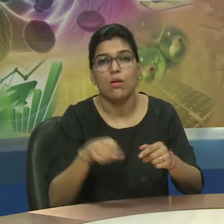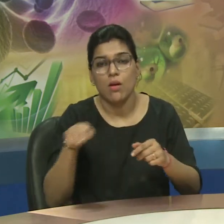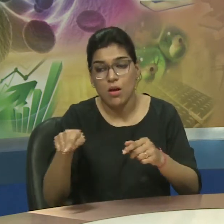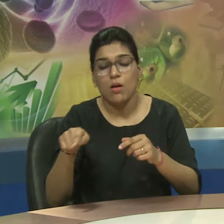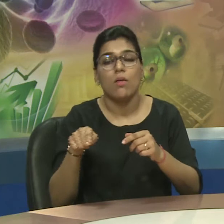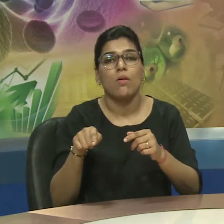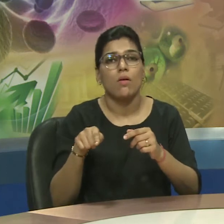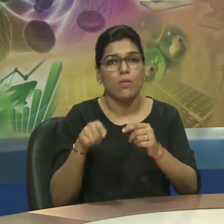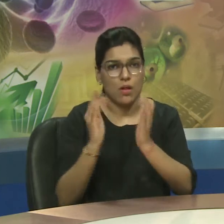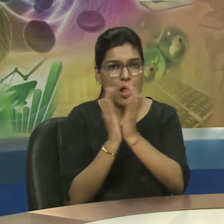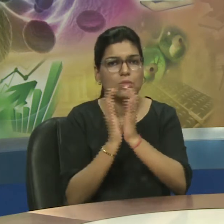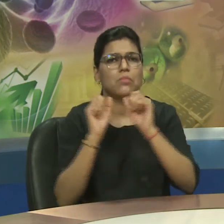on cargo.